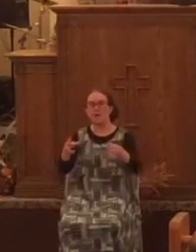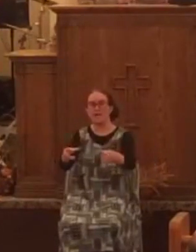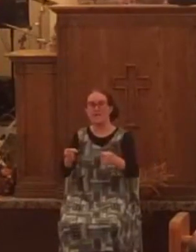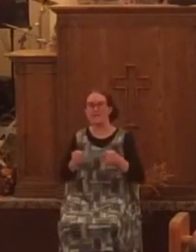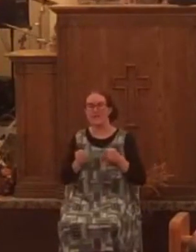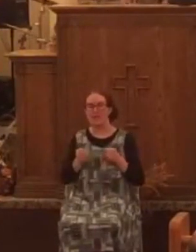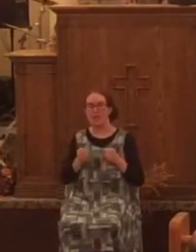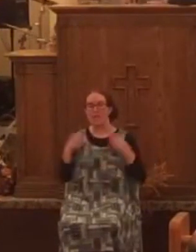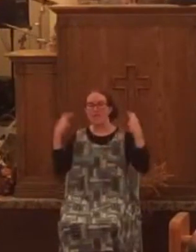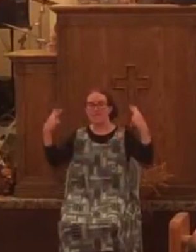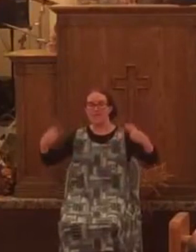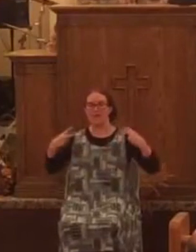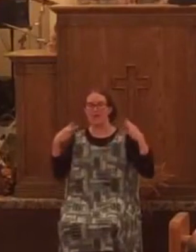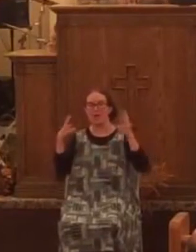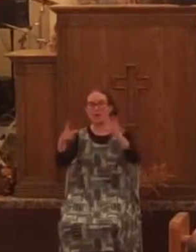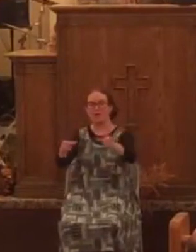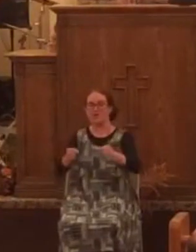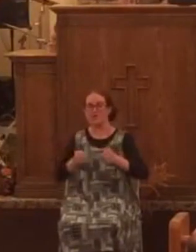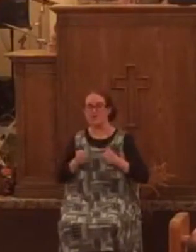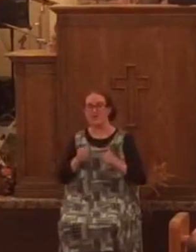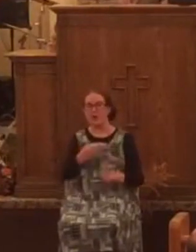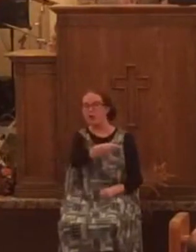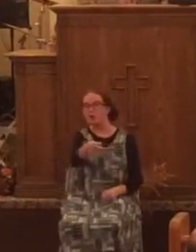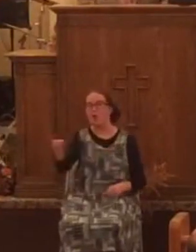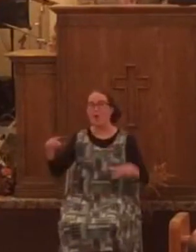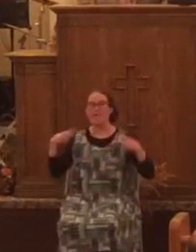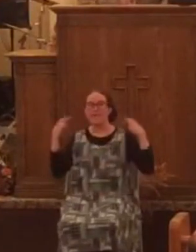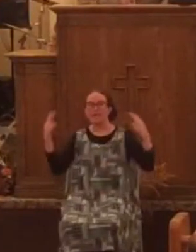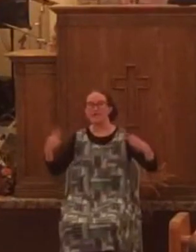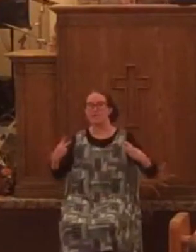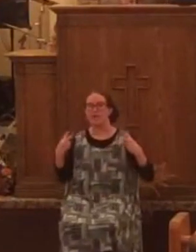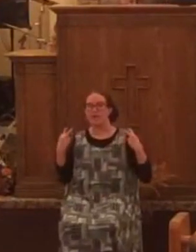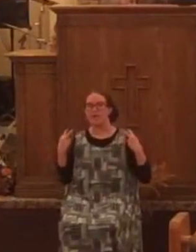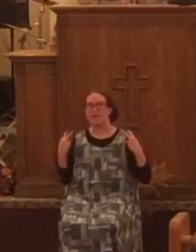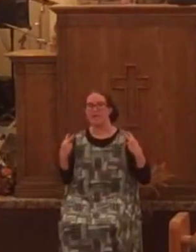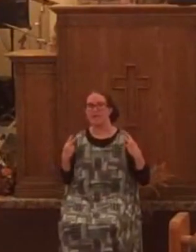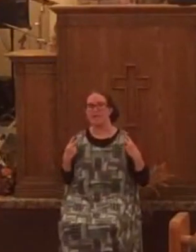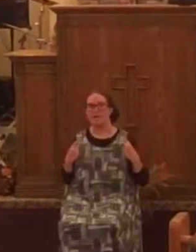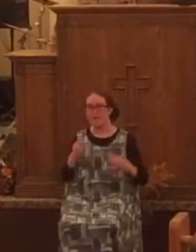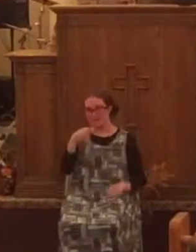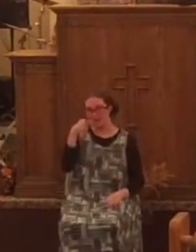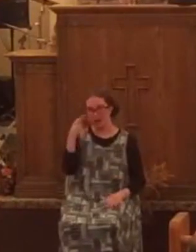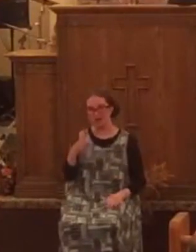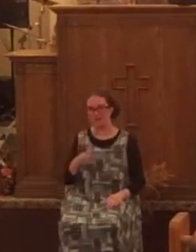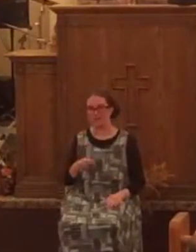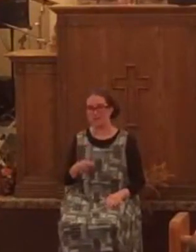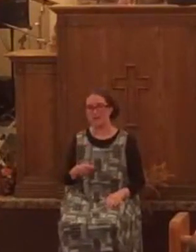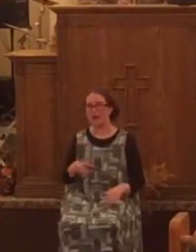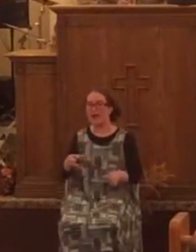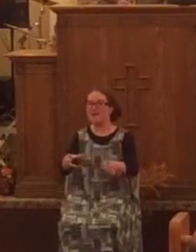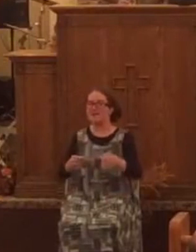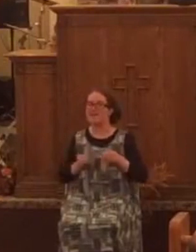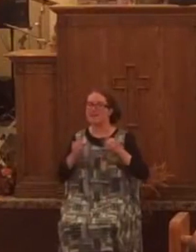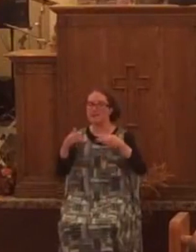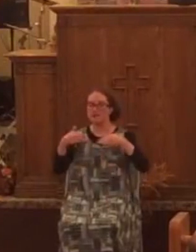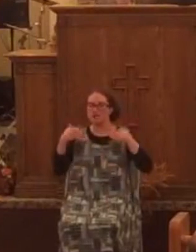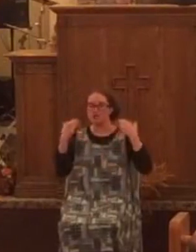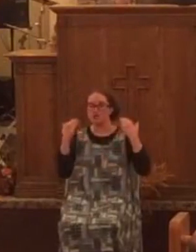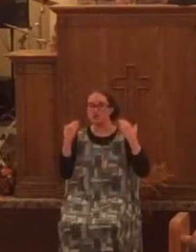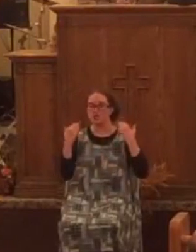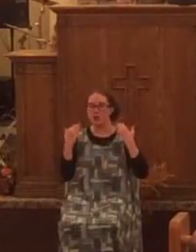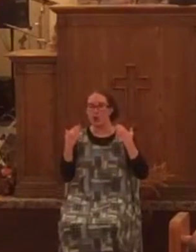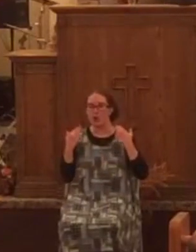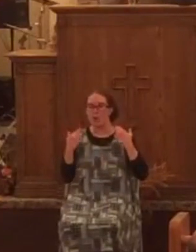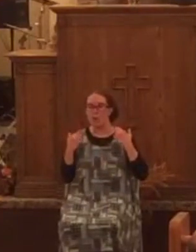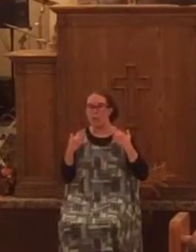steal my victory or to steal your victory. Amen. Let me tell you something. He steals your joy when he